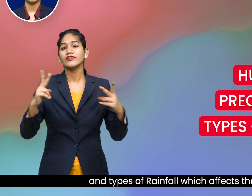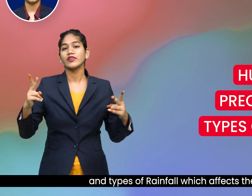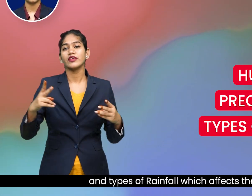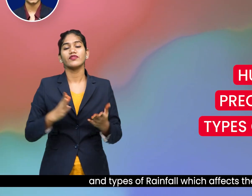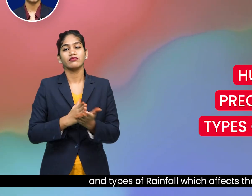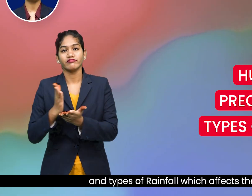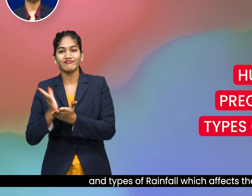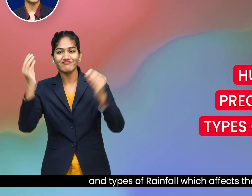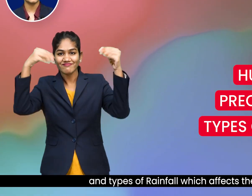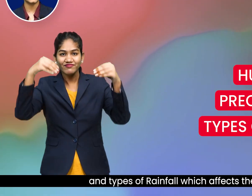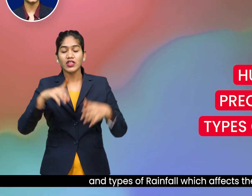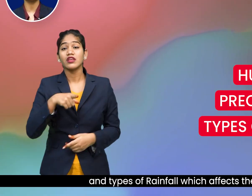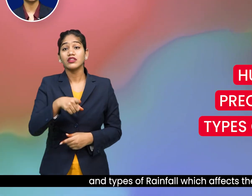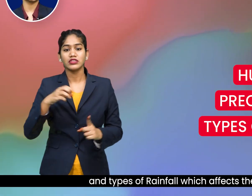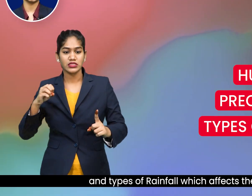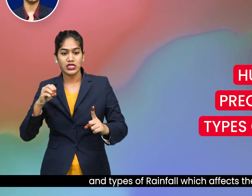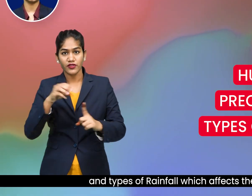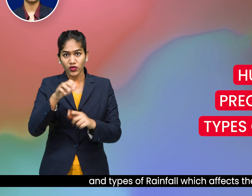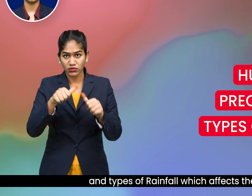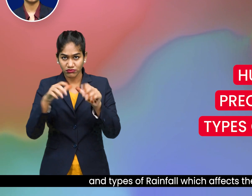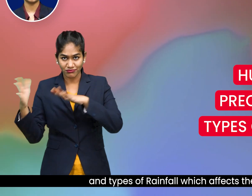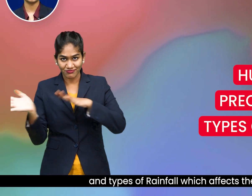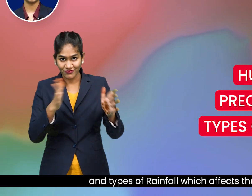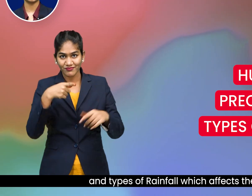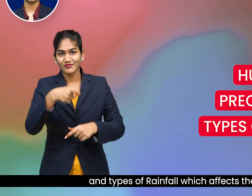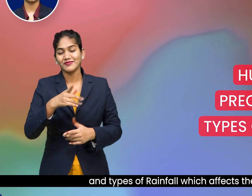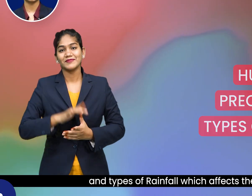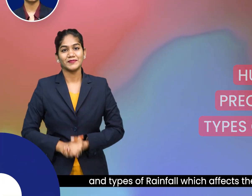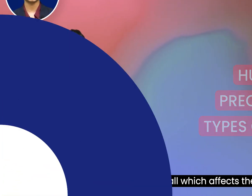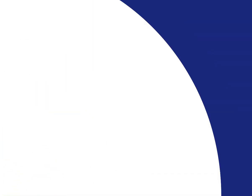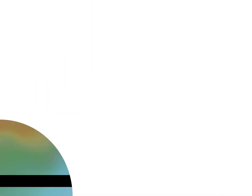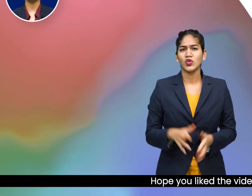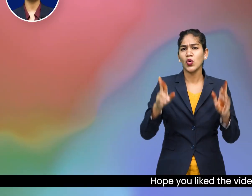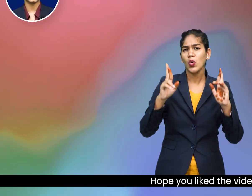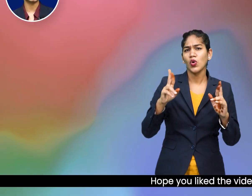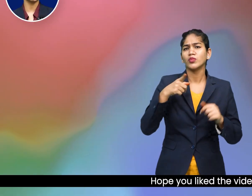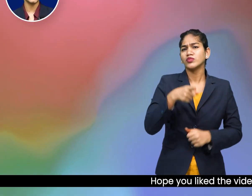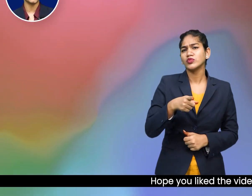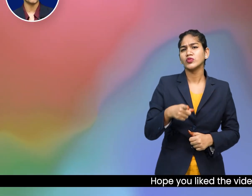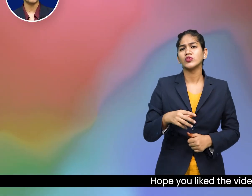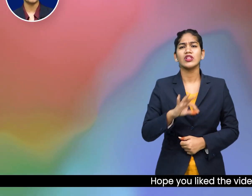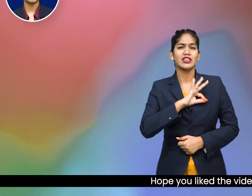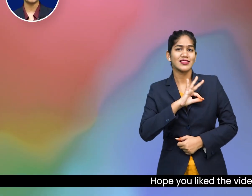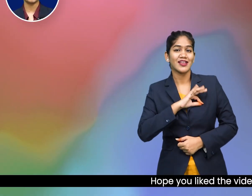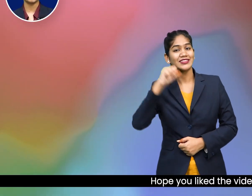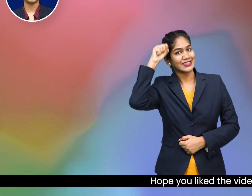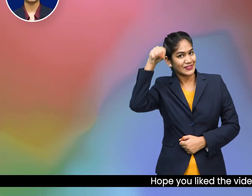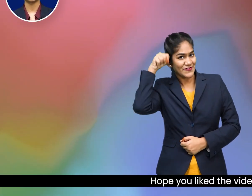rainfall which affects the atmosphere. Hope you liked the video.